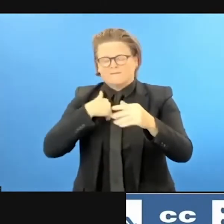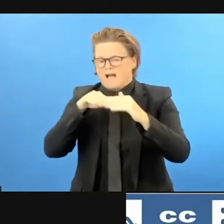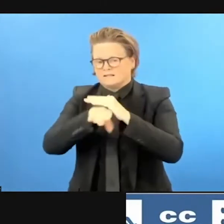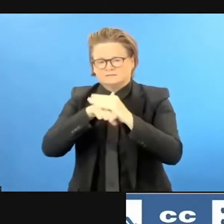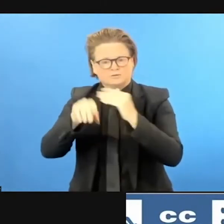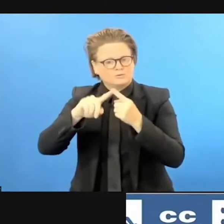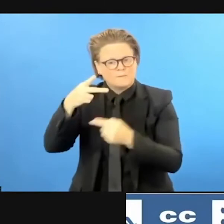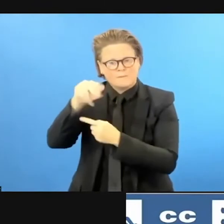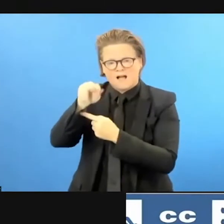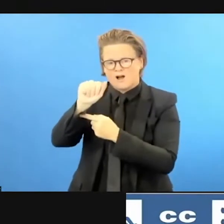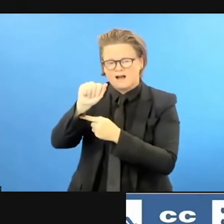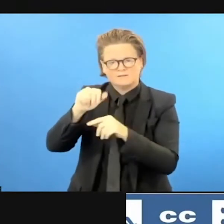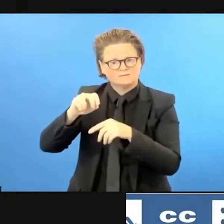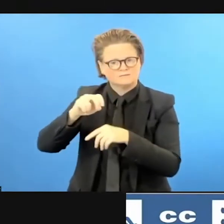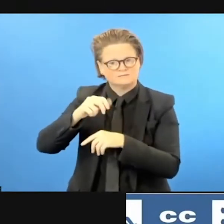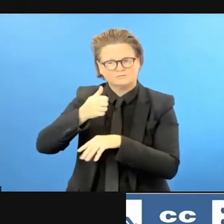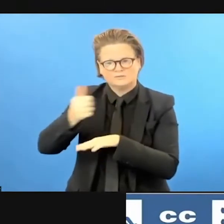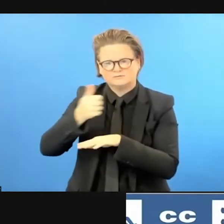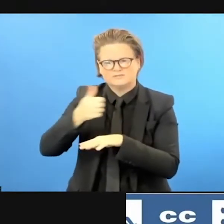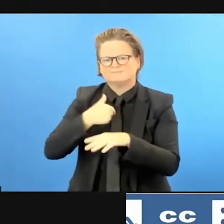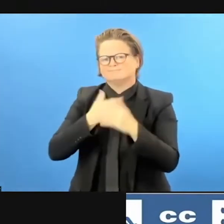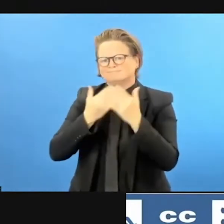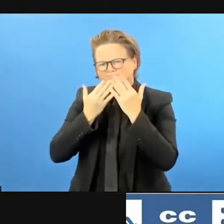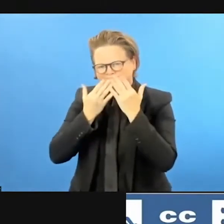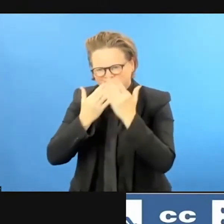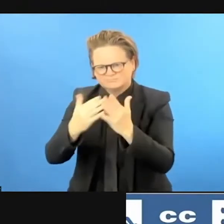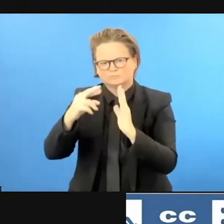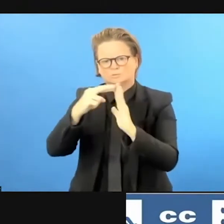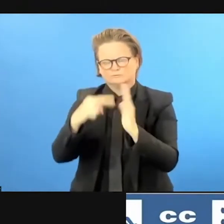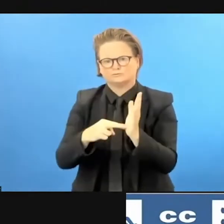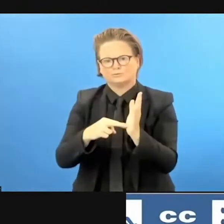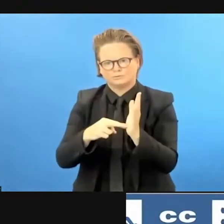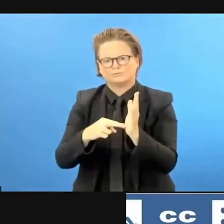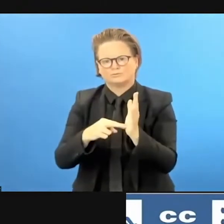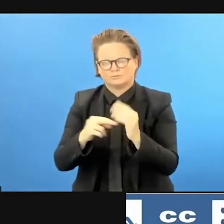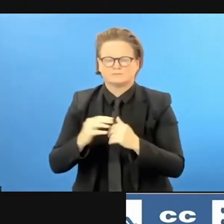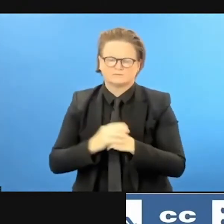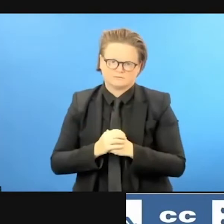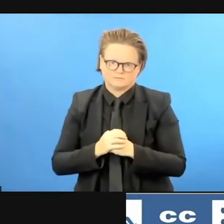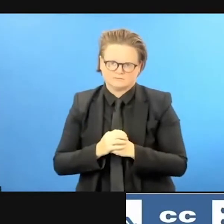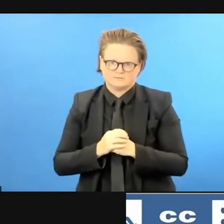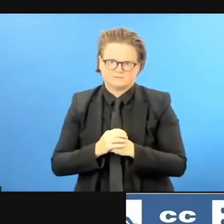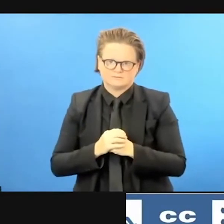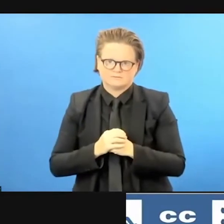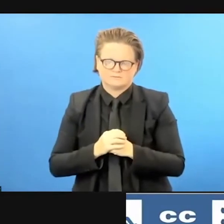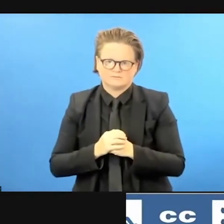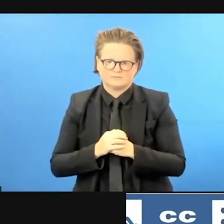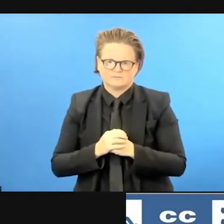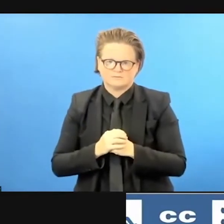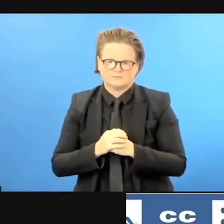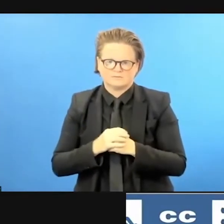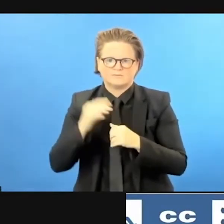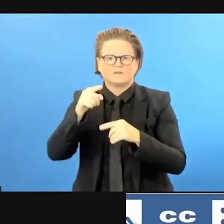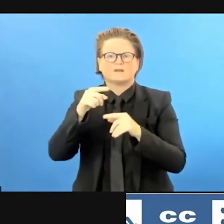you do register for paratransit or the Essential Trip Card program